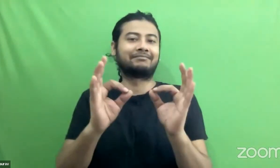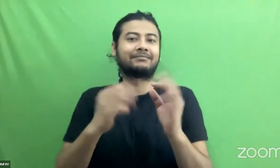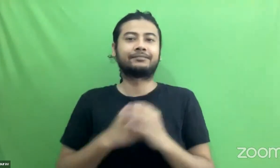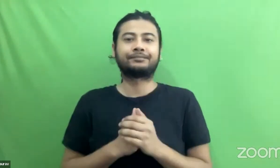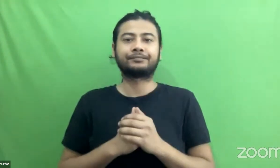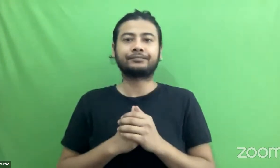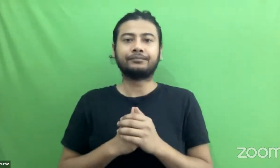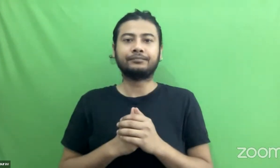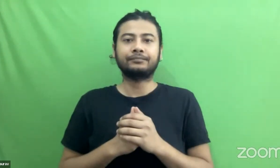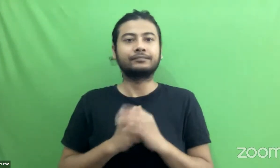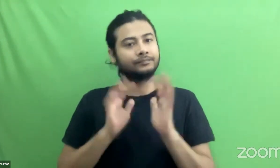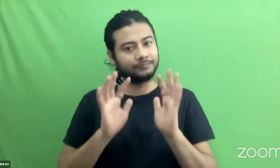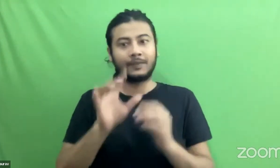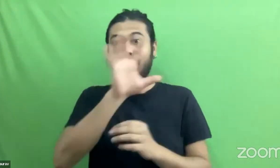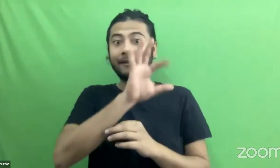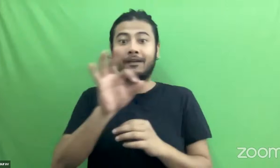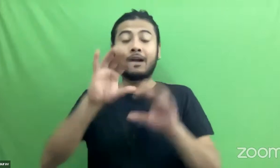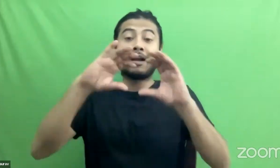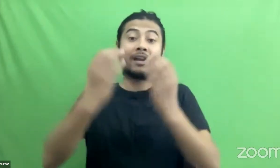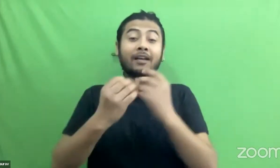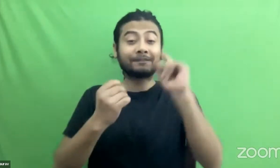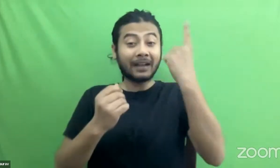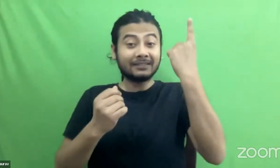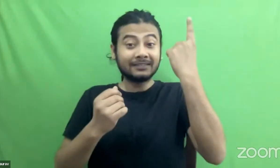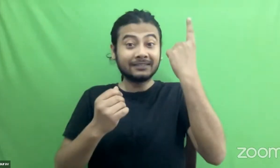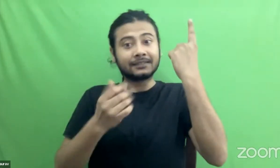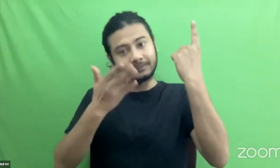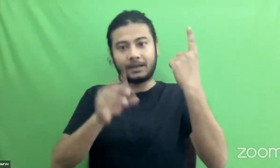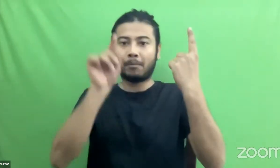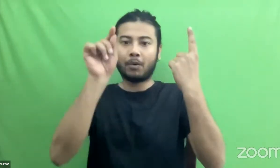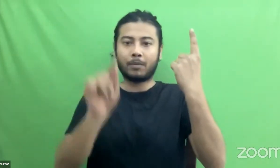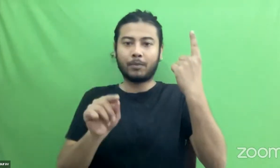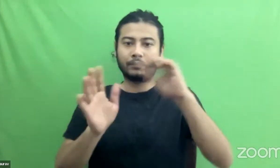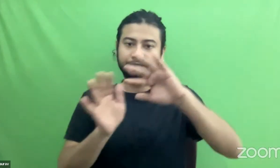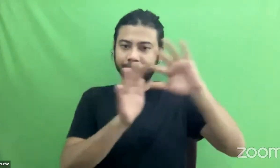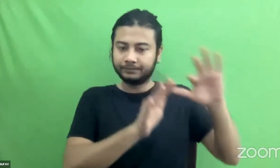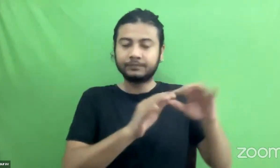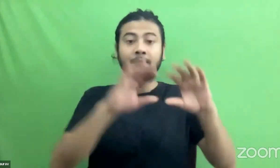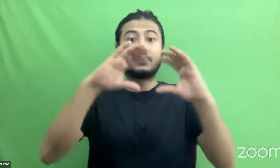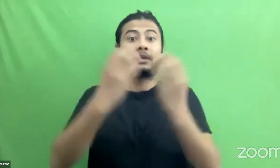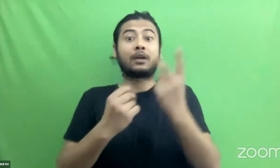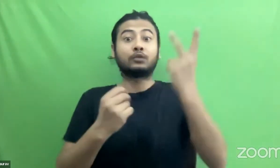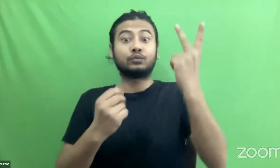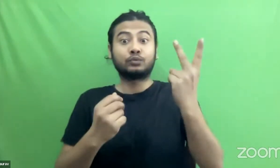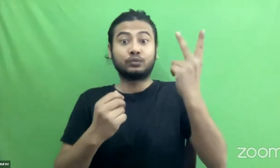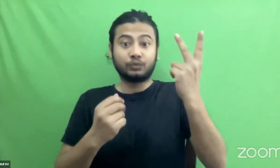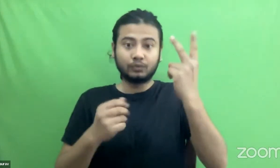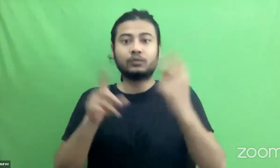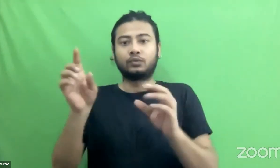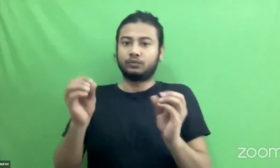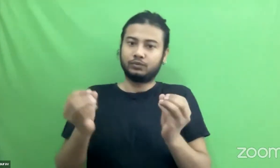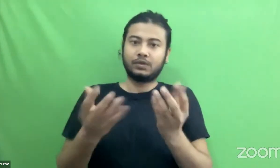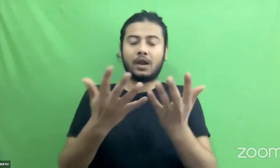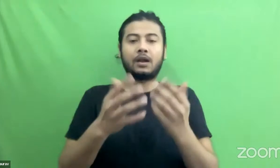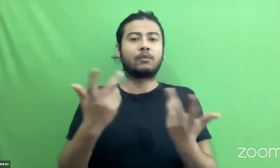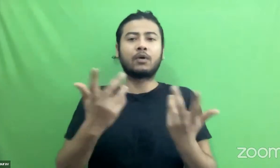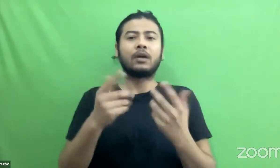So in week 2, we will be understanding who is Pancho Tatwa. So in the beginning of the class, you understand that we are all,